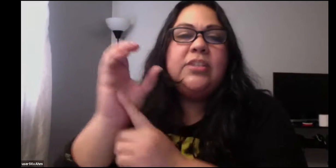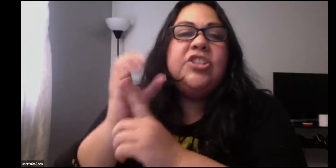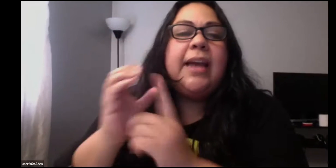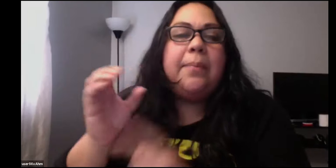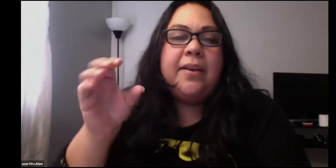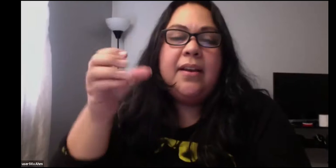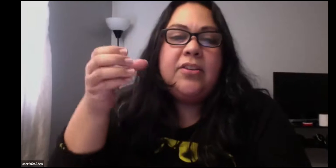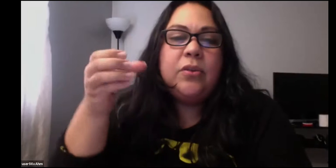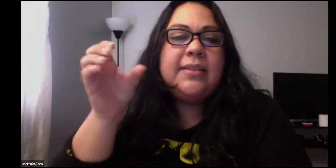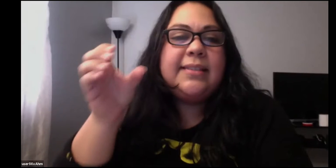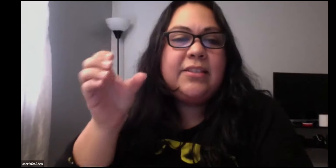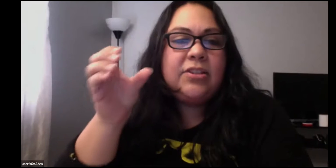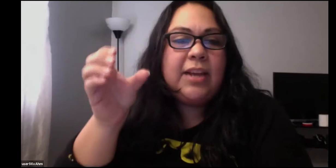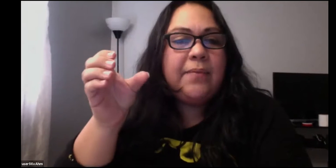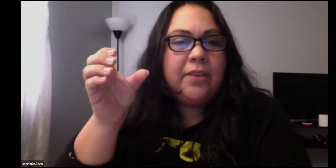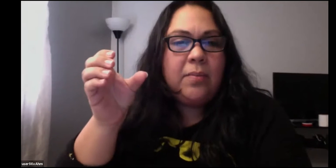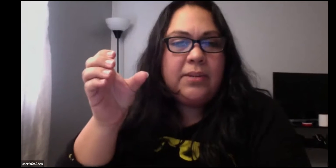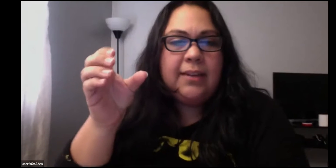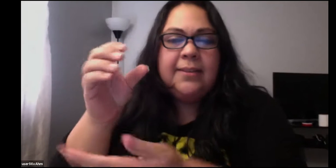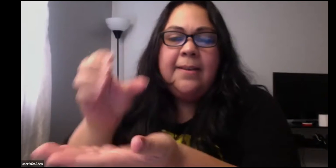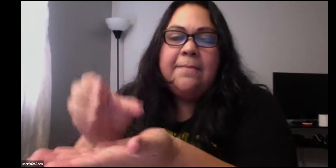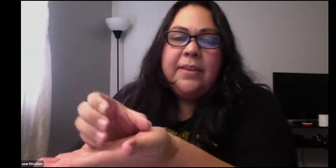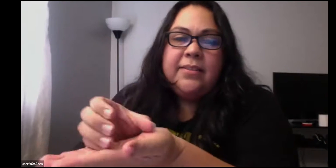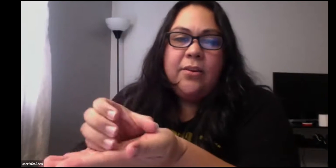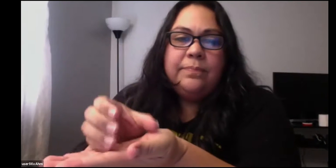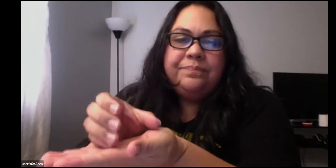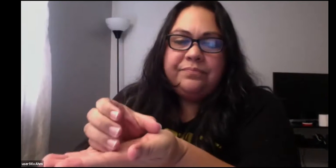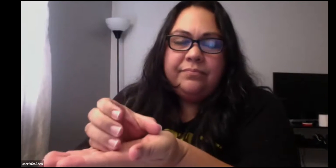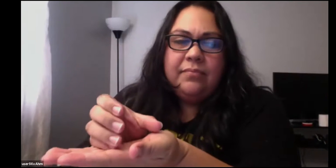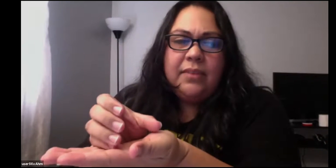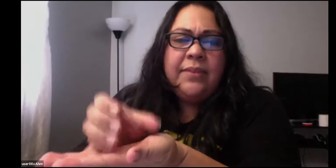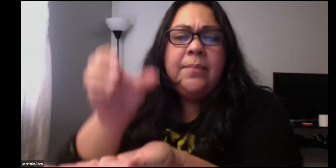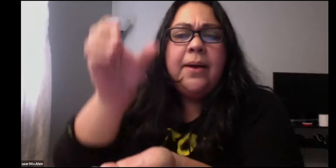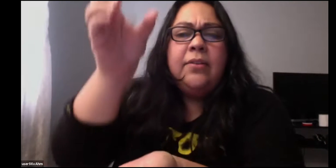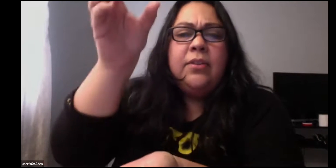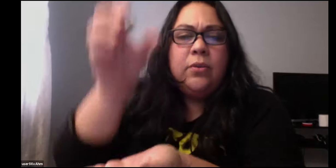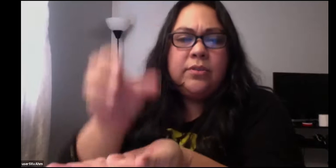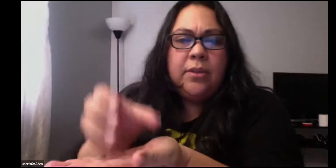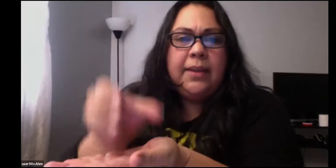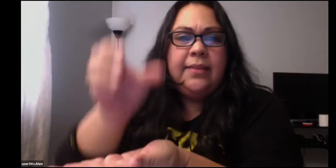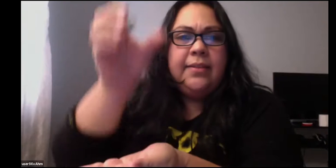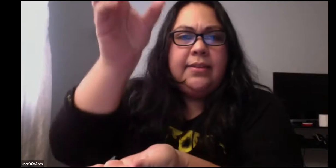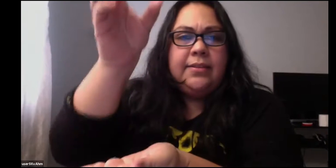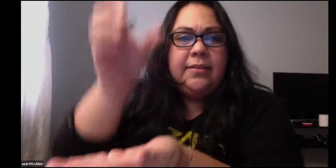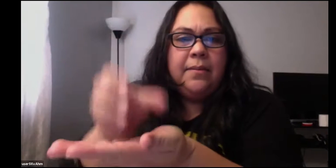shape. It shows the shape of the object. So if it's a bottle, it goes up like this, a